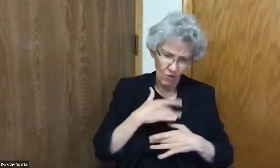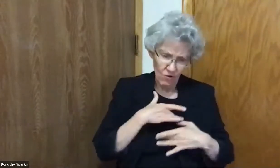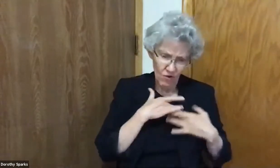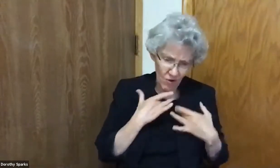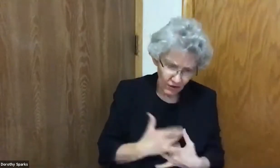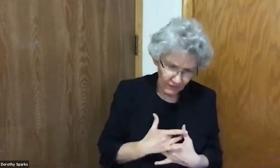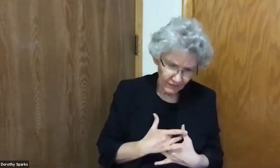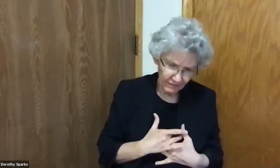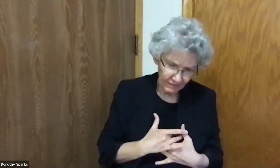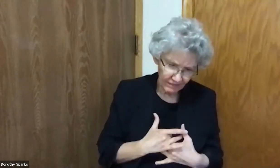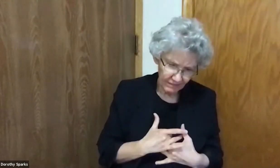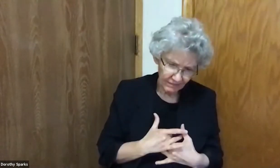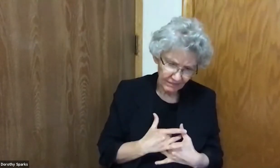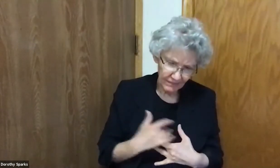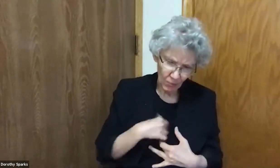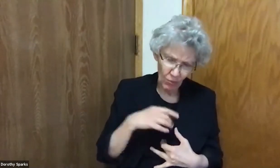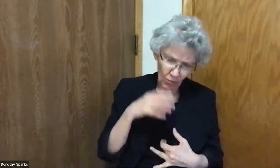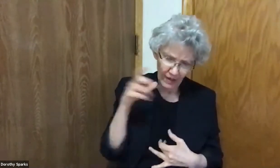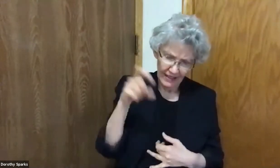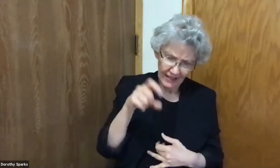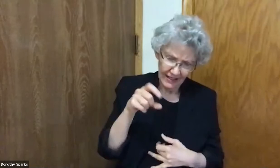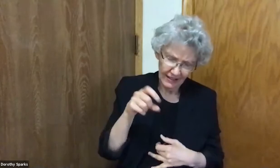Write your word upon our hearts.